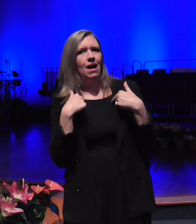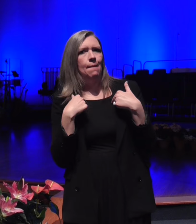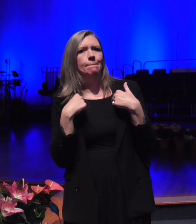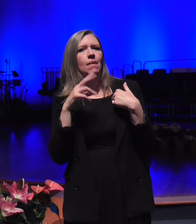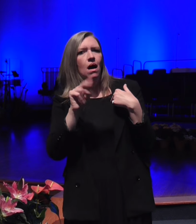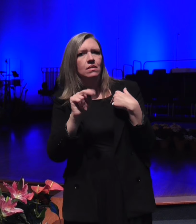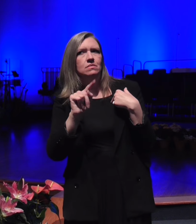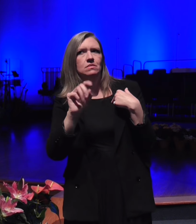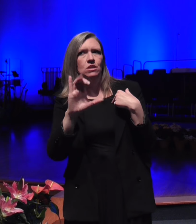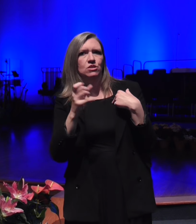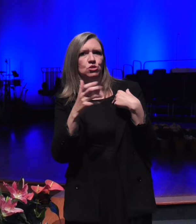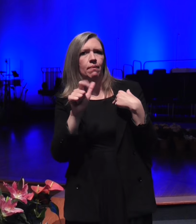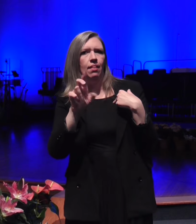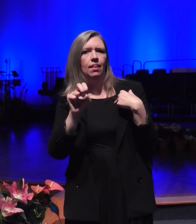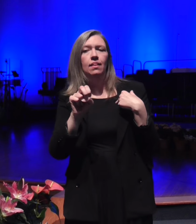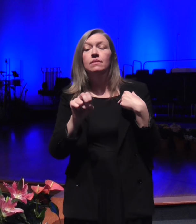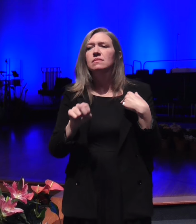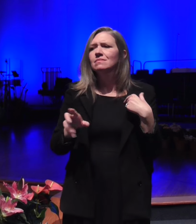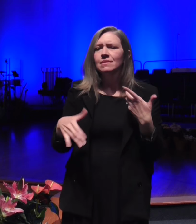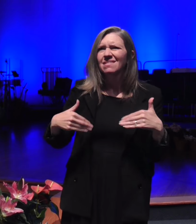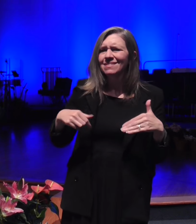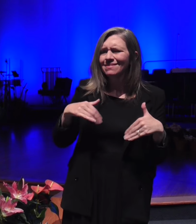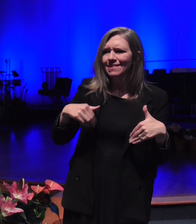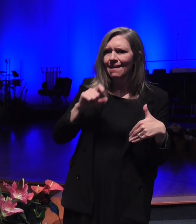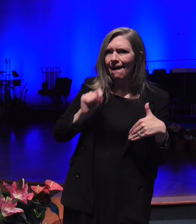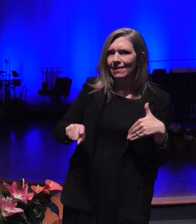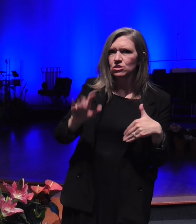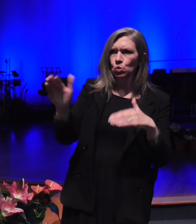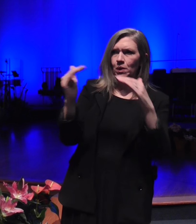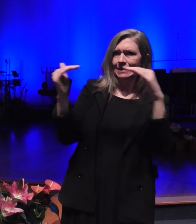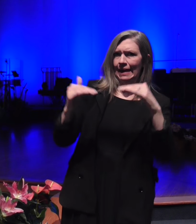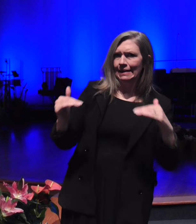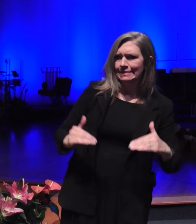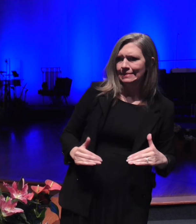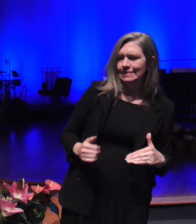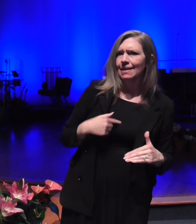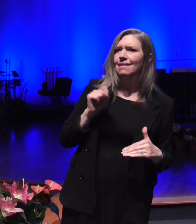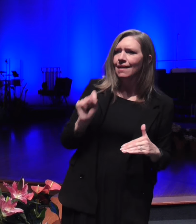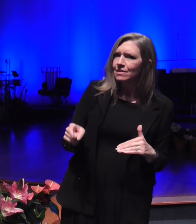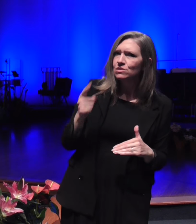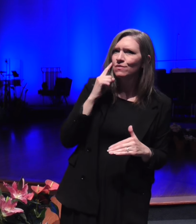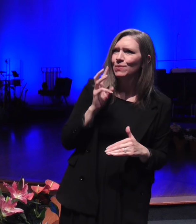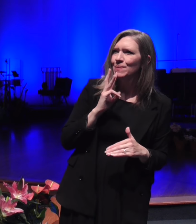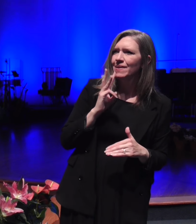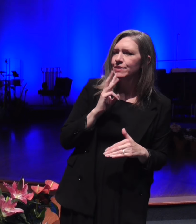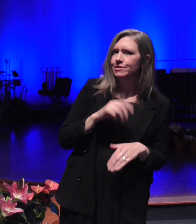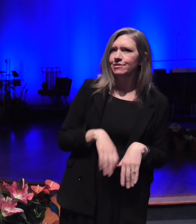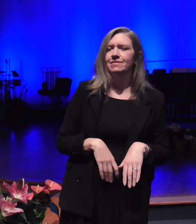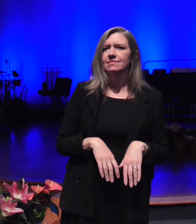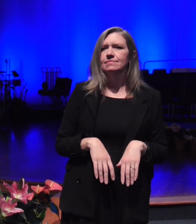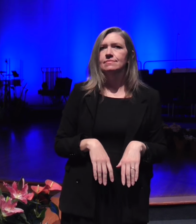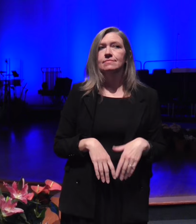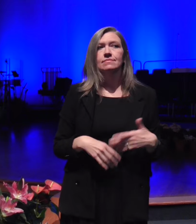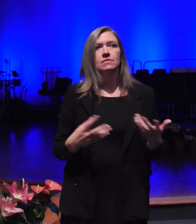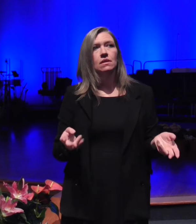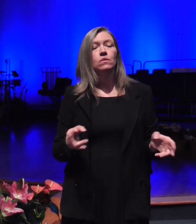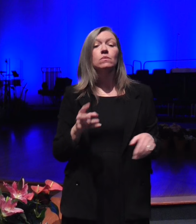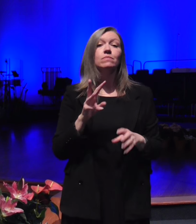ask you what your caste was, the Buddha said. I asked you for a glass of water. The water, the